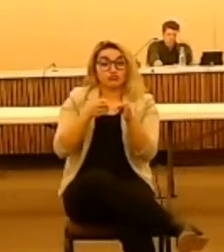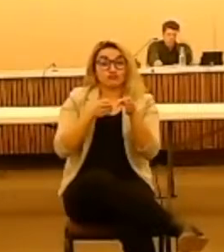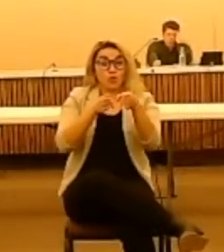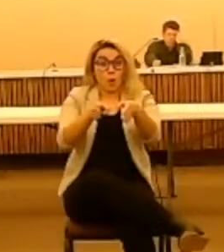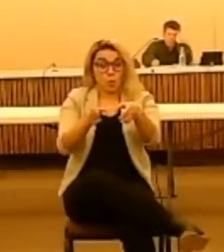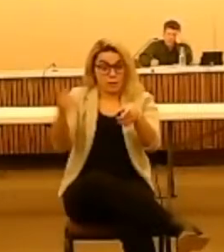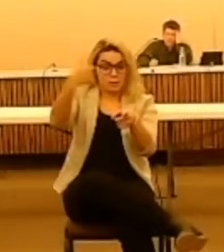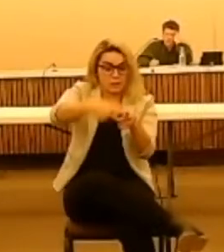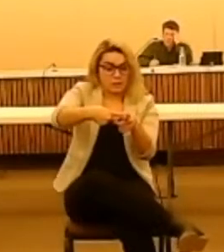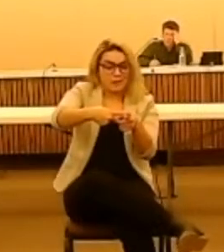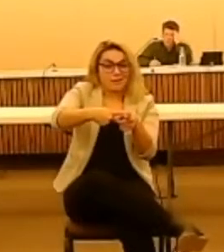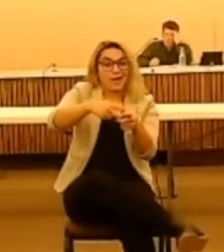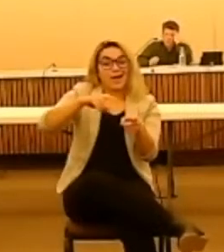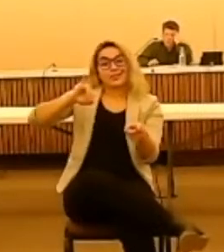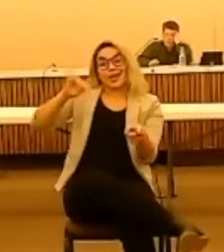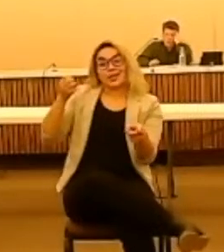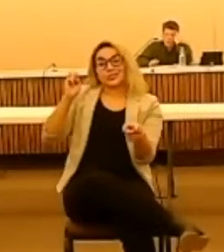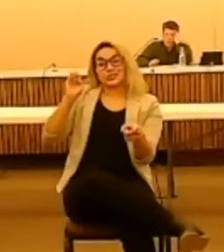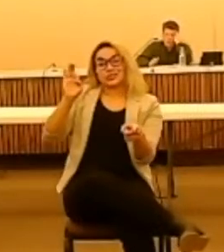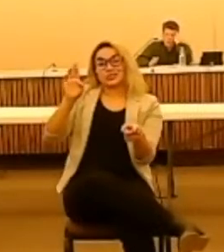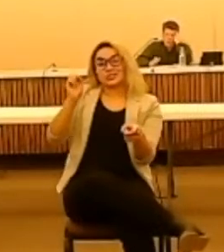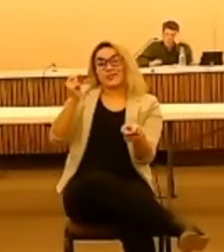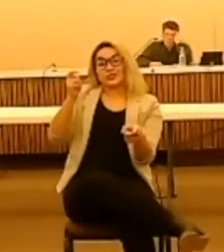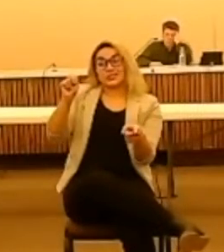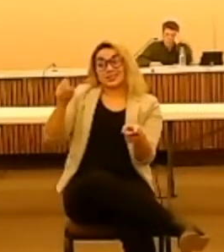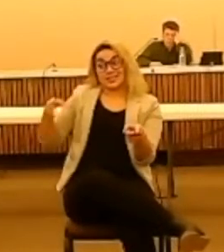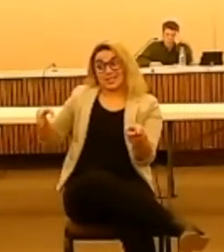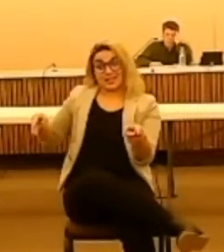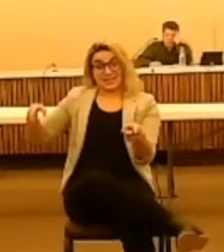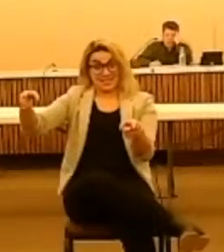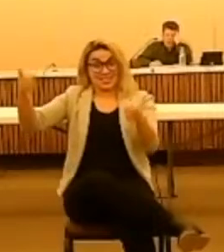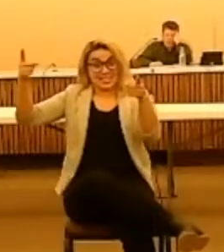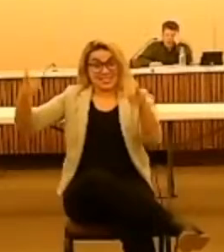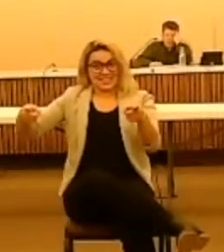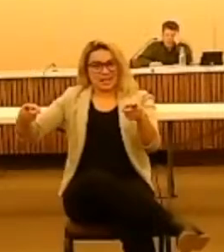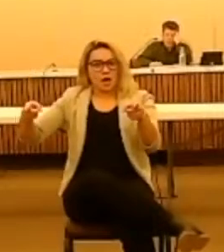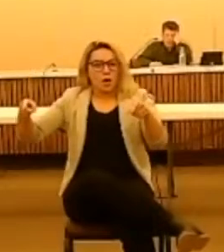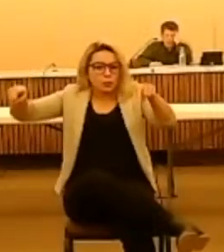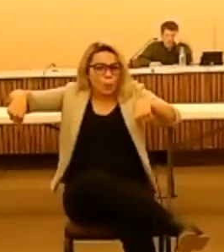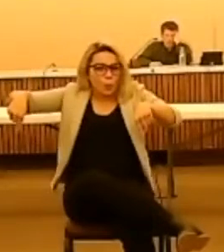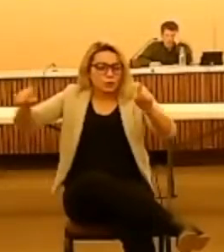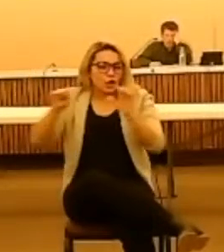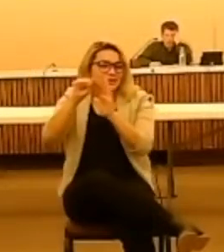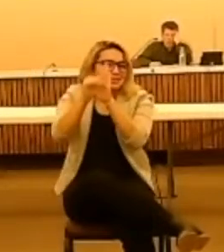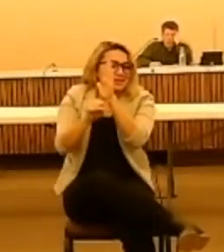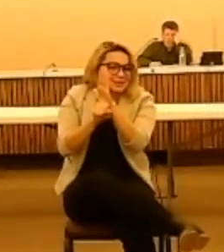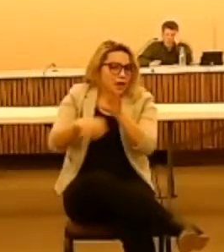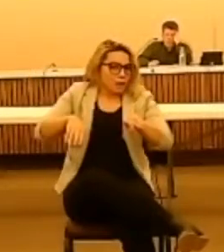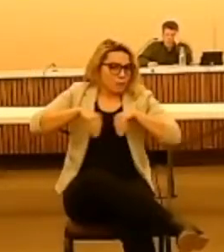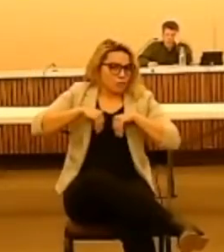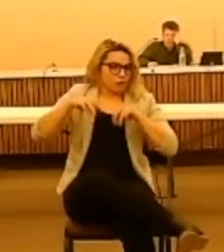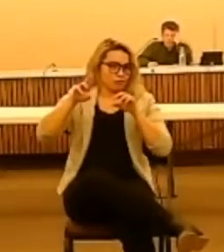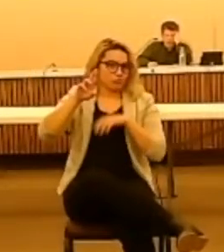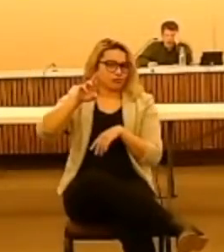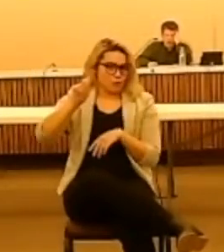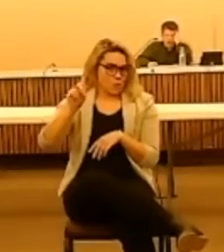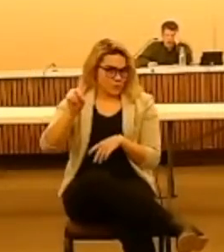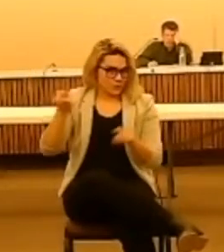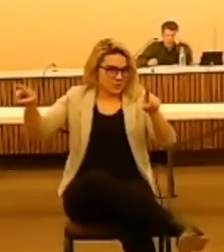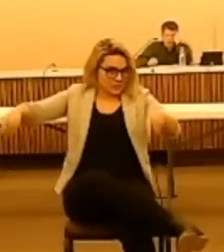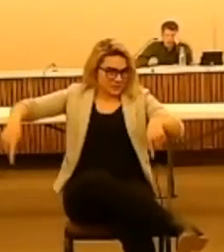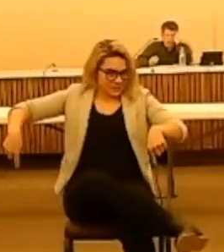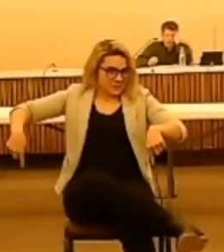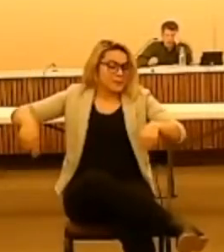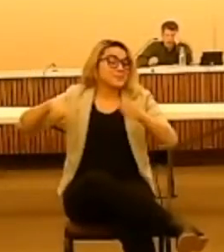a state road, the state has jurisdiction there. So, but we did note there has been talk